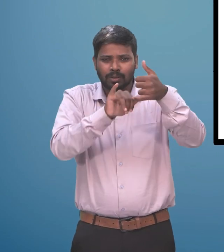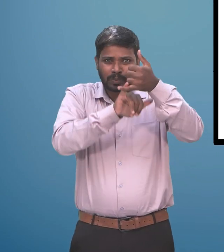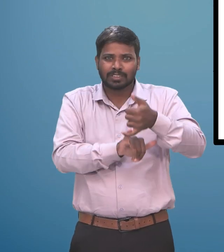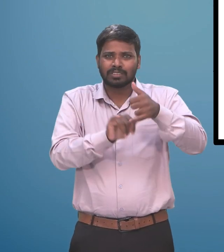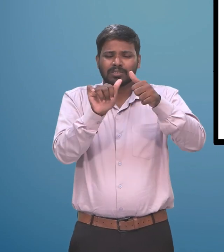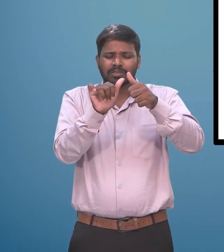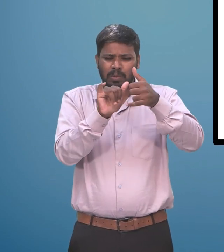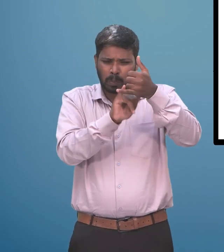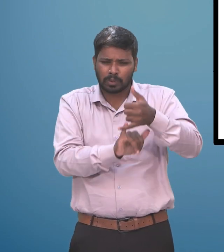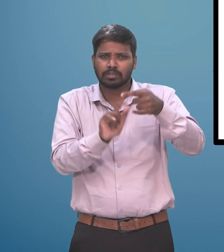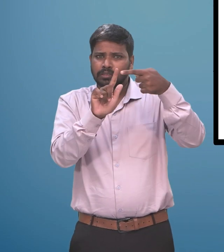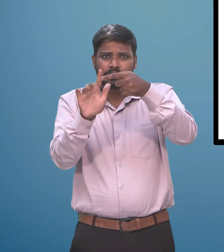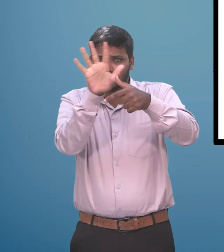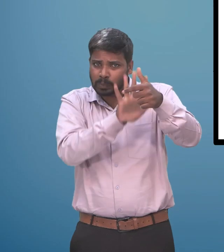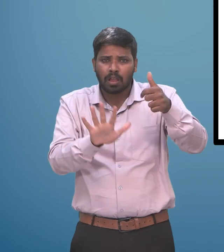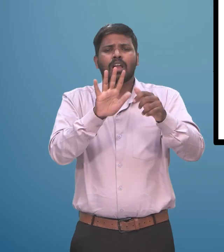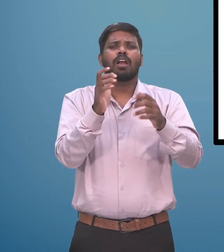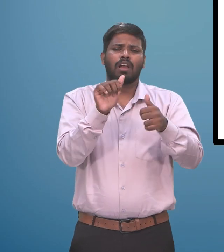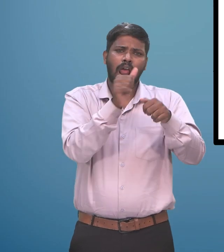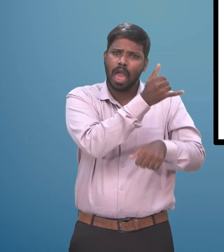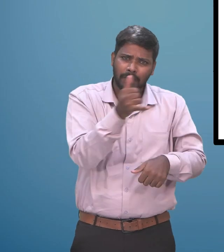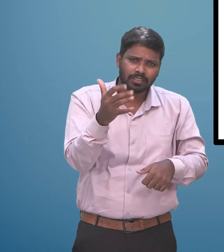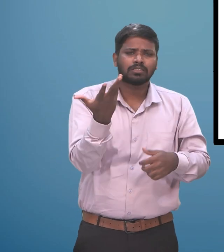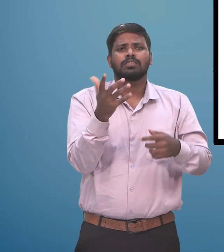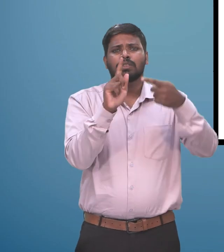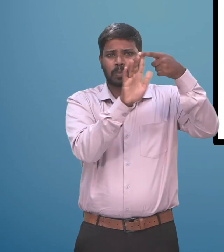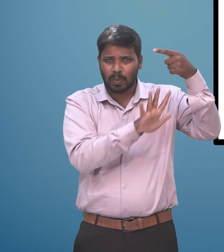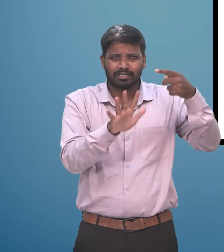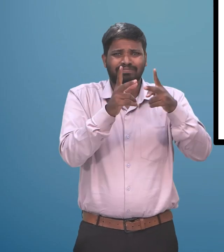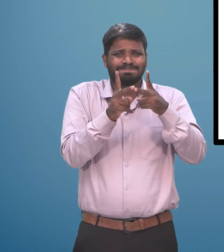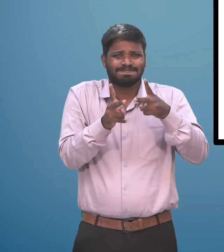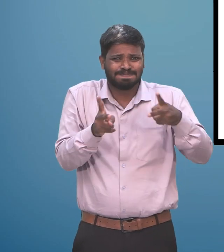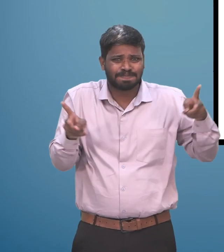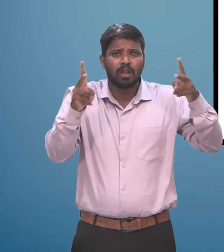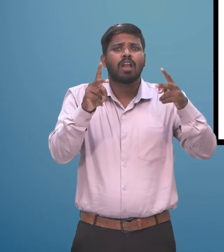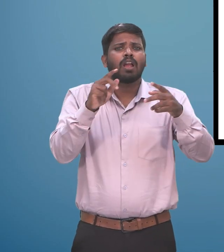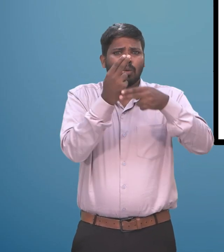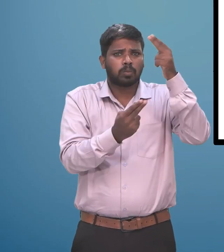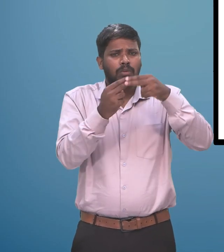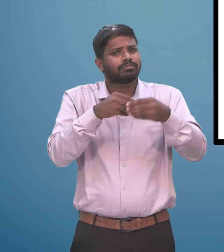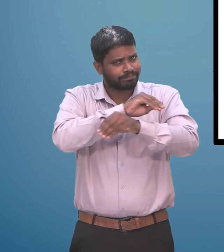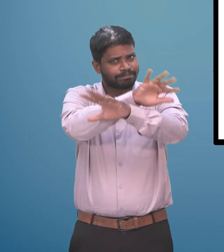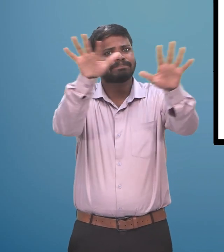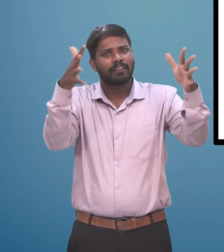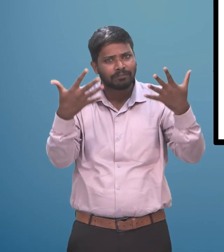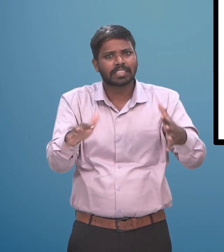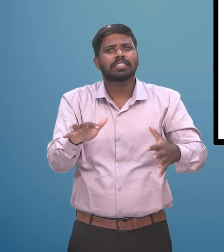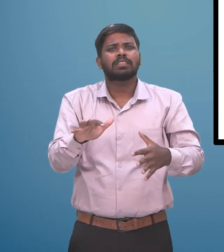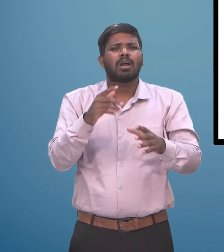India, all the way to Southeast Asia, the Arab world, and Europe, inspiring new collections